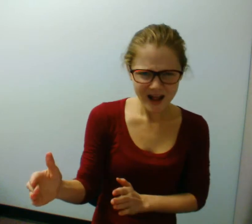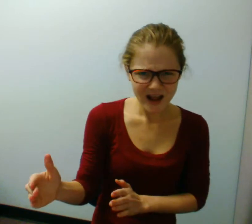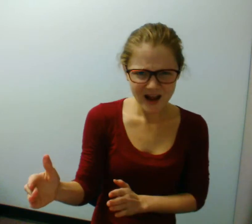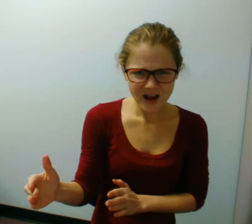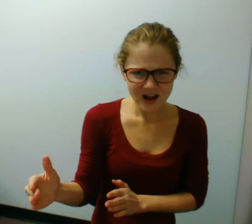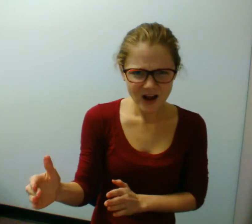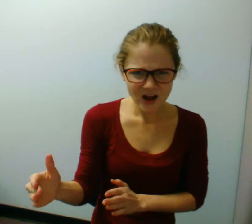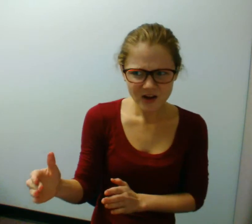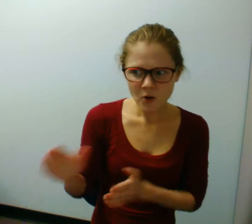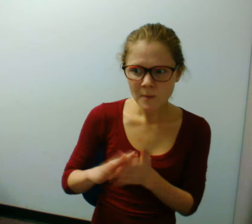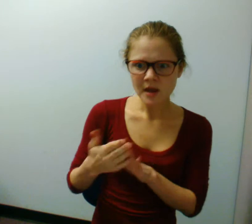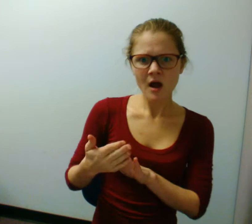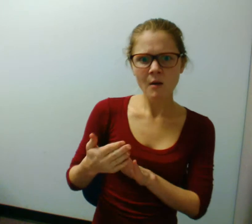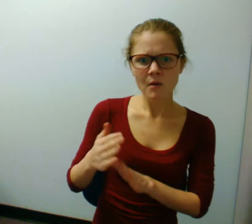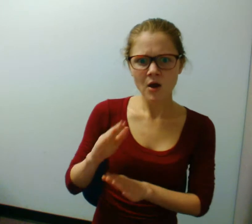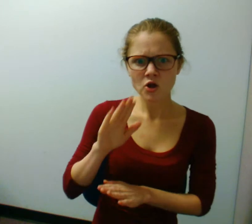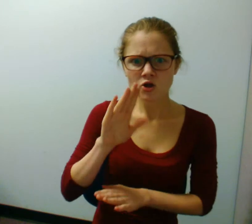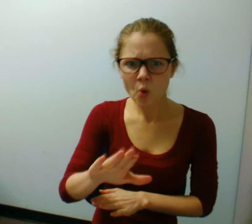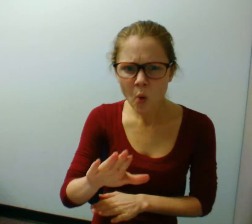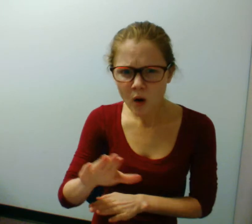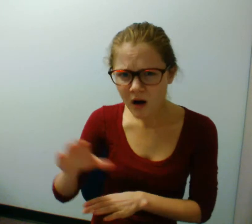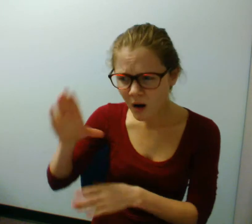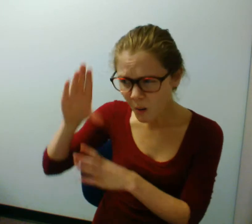to become your boy's teacher. I'm sorry.